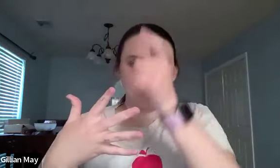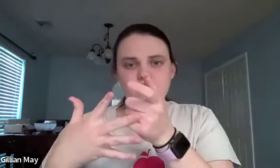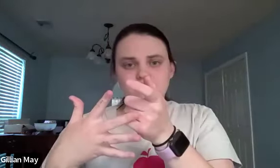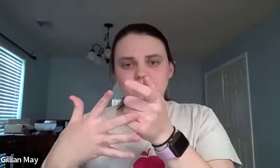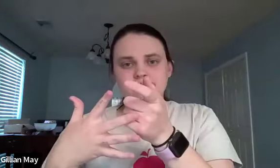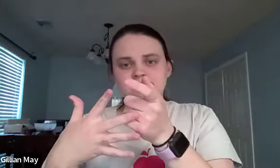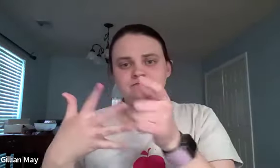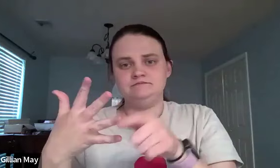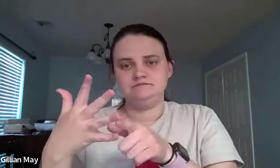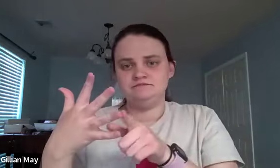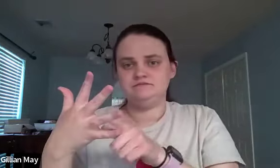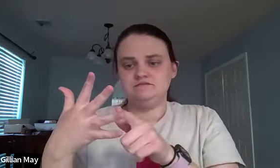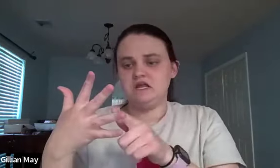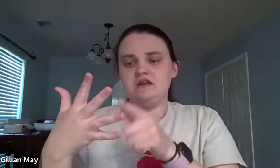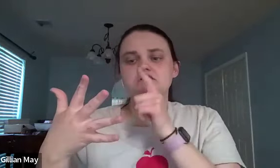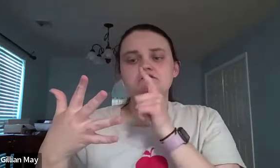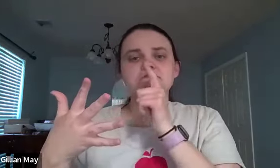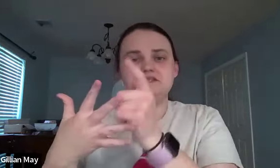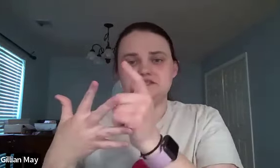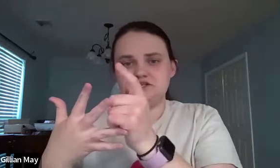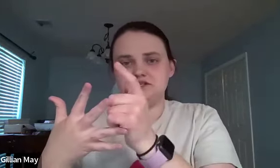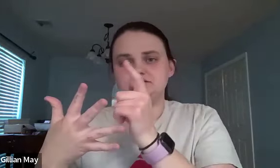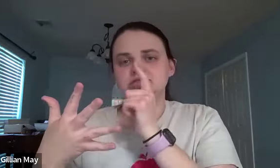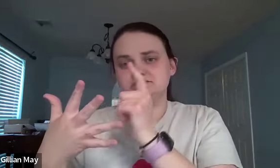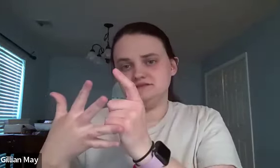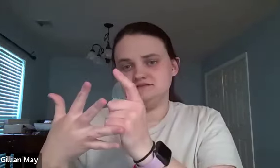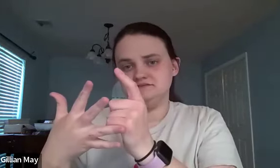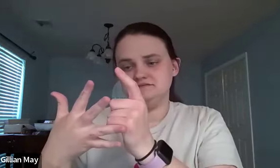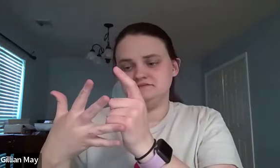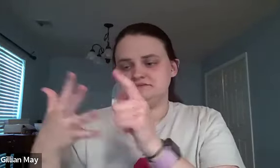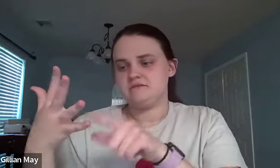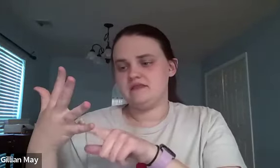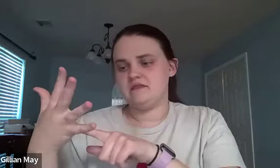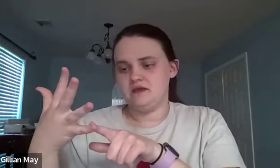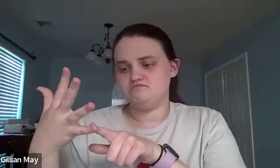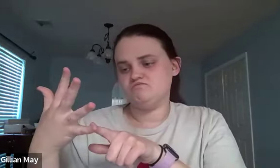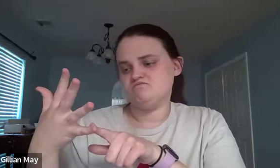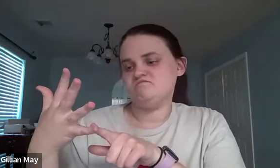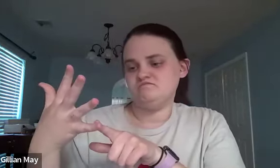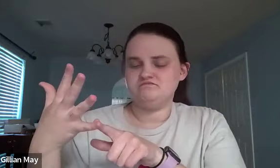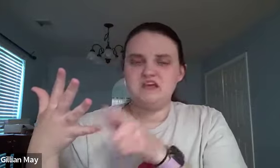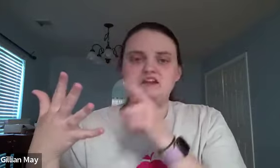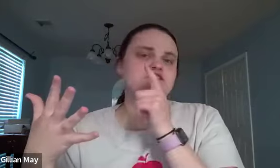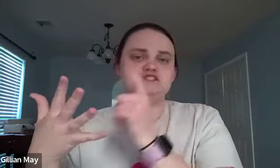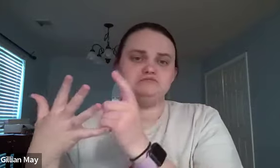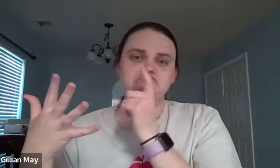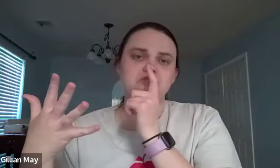brother. And then another sister, and then another sister, little